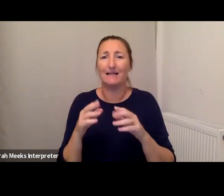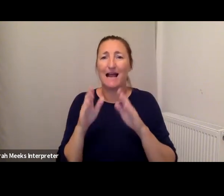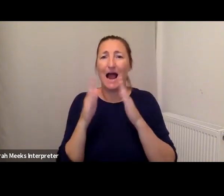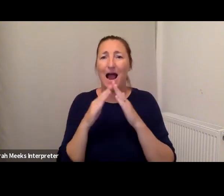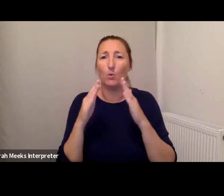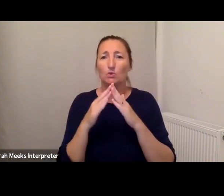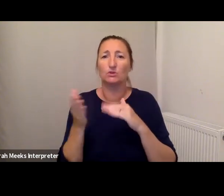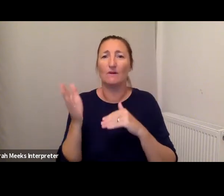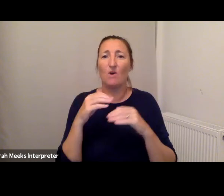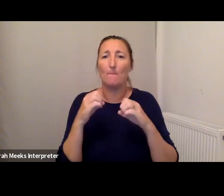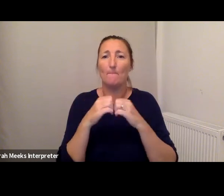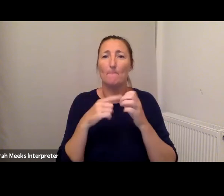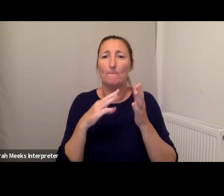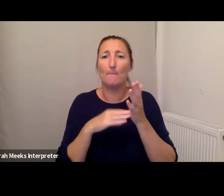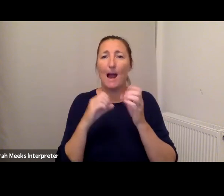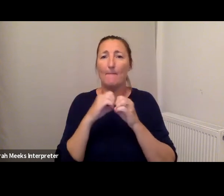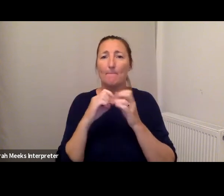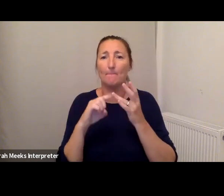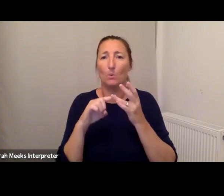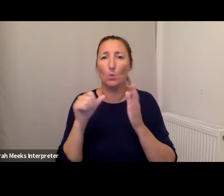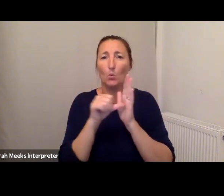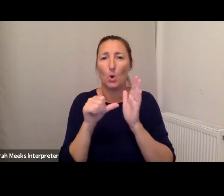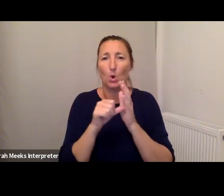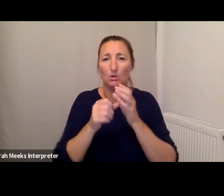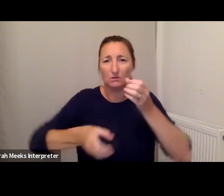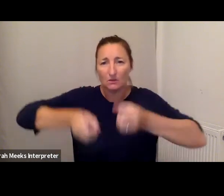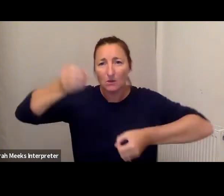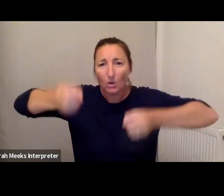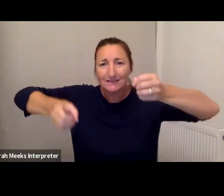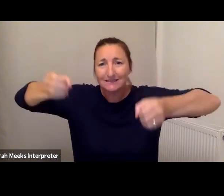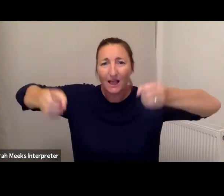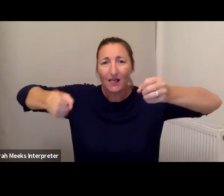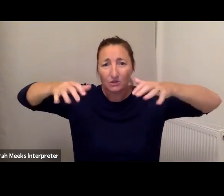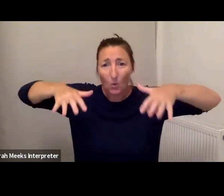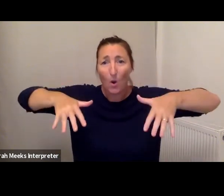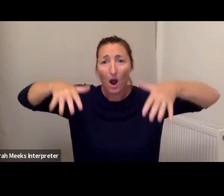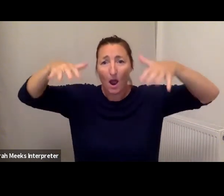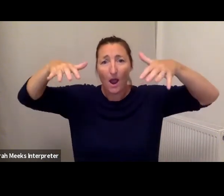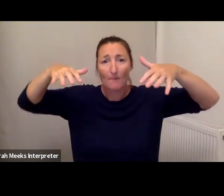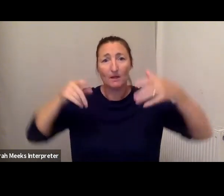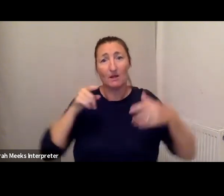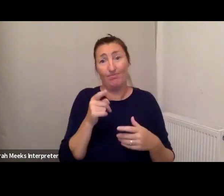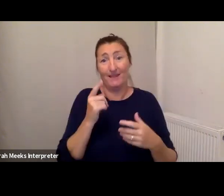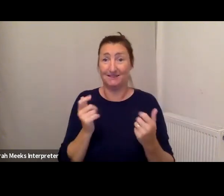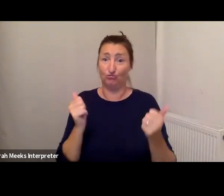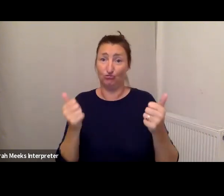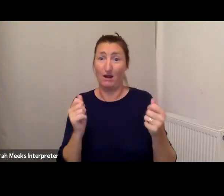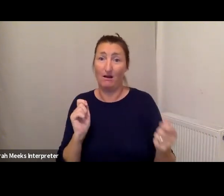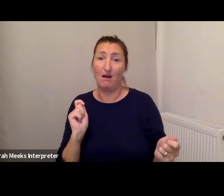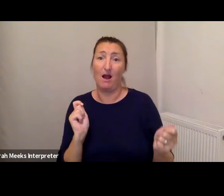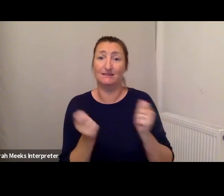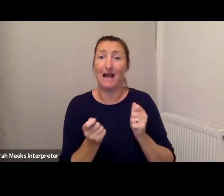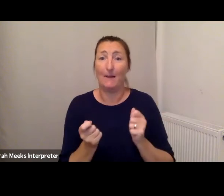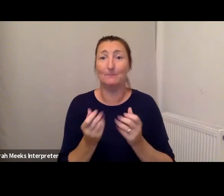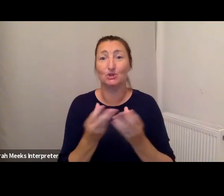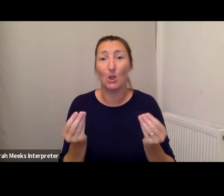Banjarmasin, which is known as one of the most well-known and effective flood-adaptive solutions.